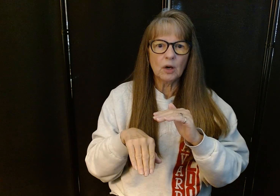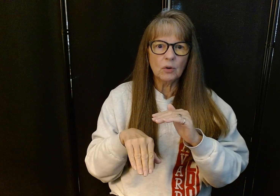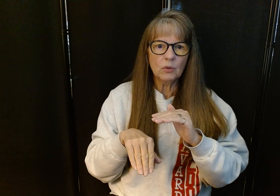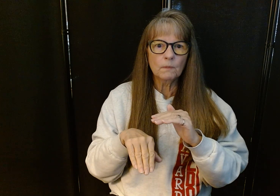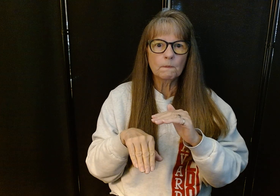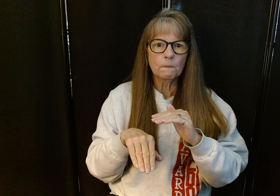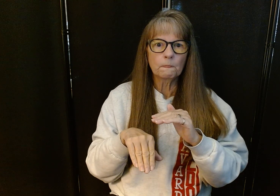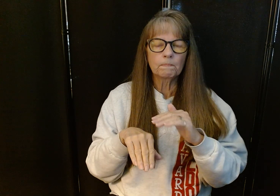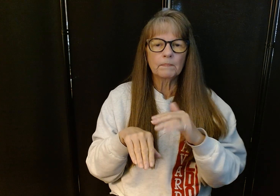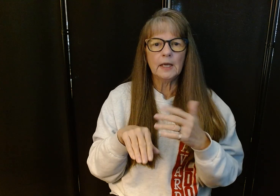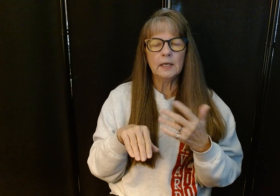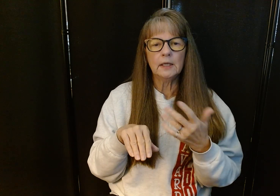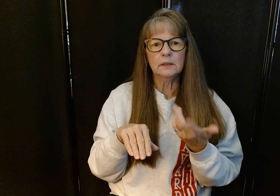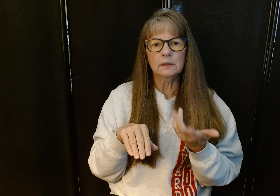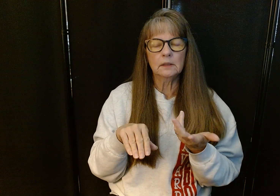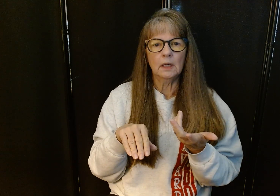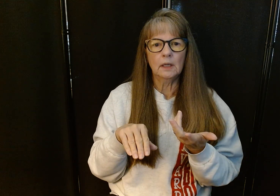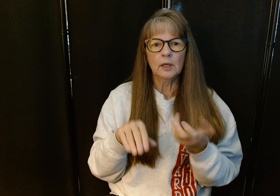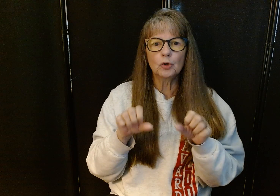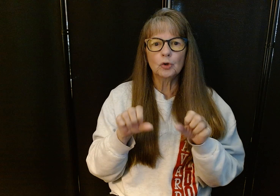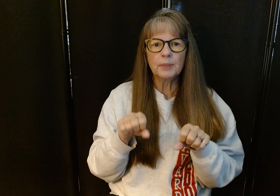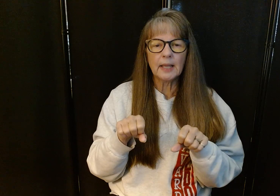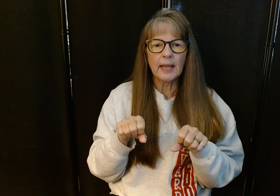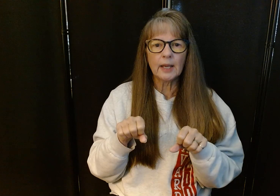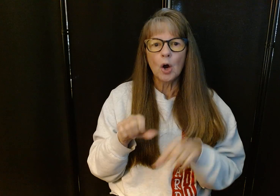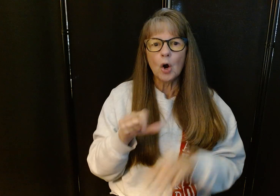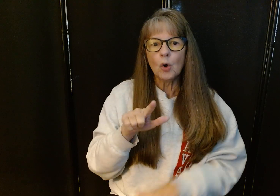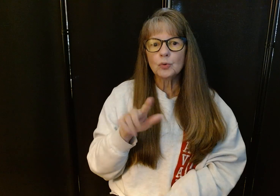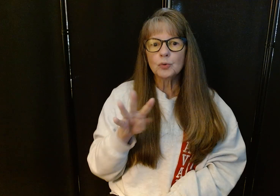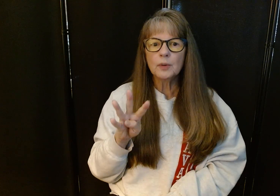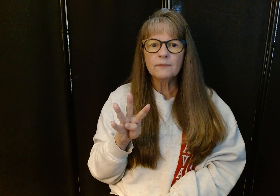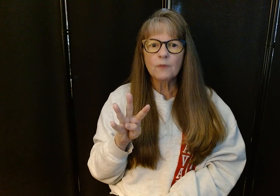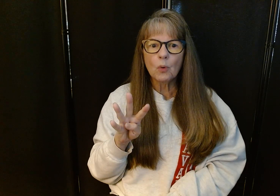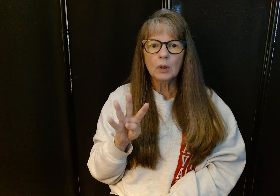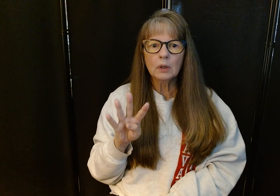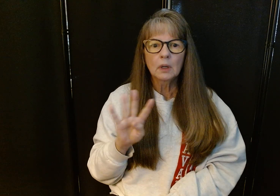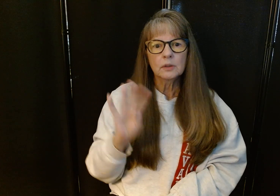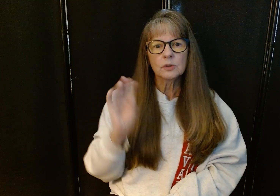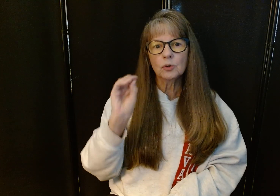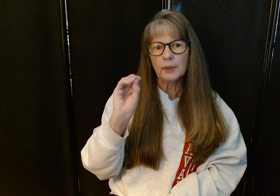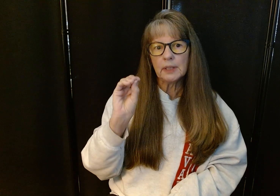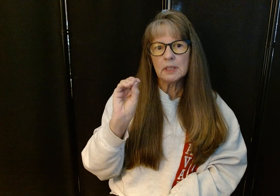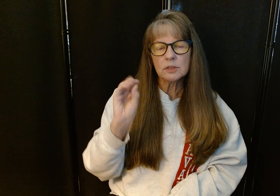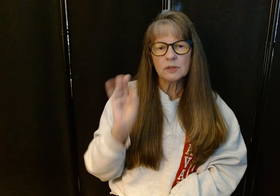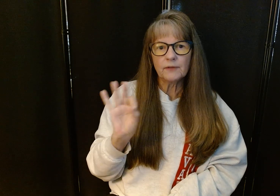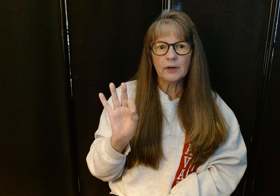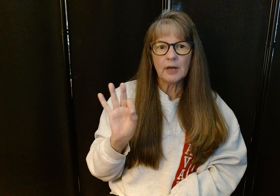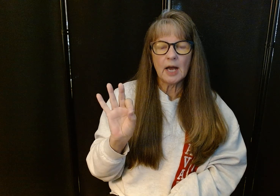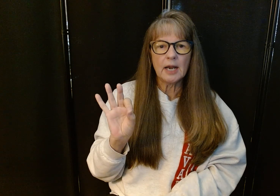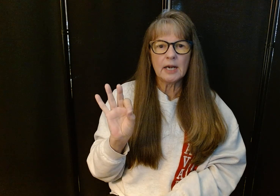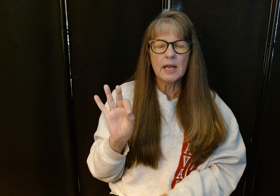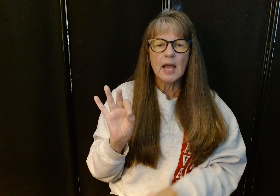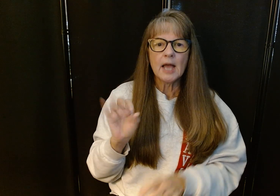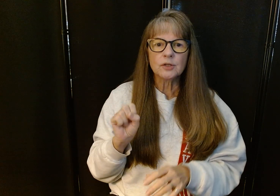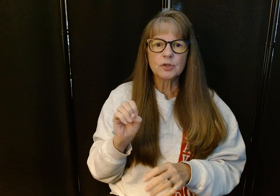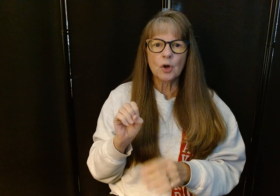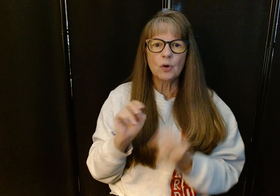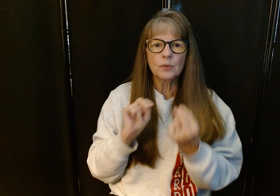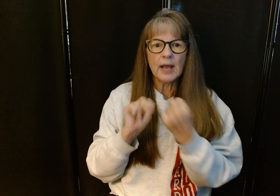below. And it could be like, 24 degrees Fahrenheit. And so now